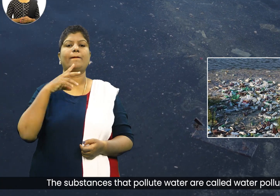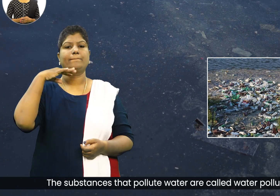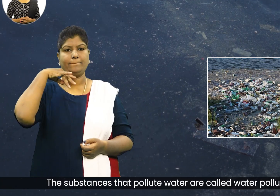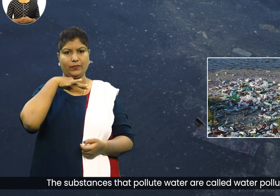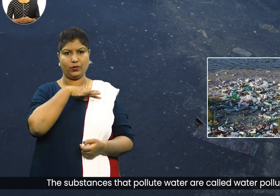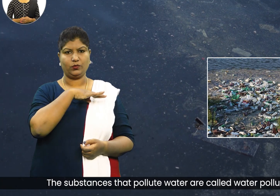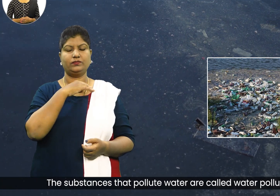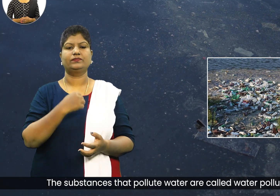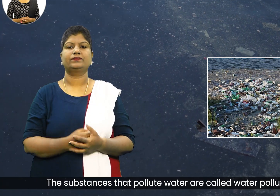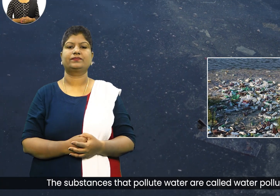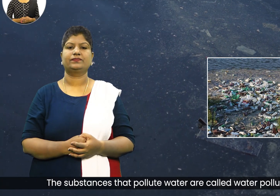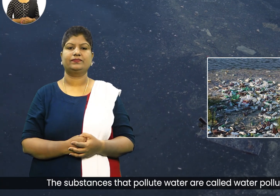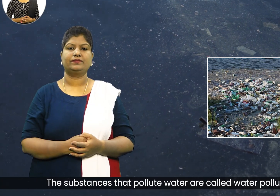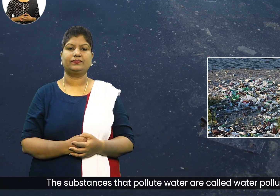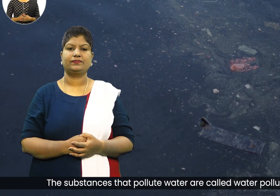pollutants.